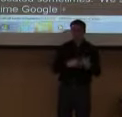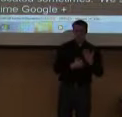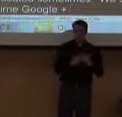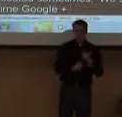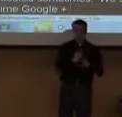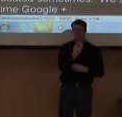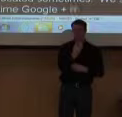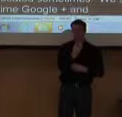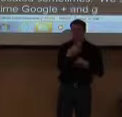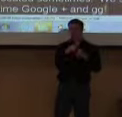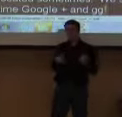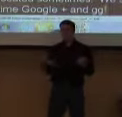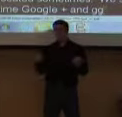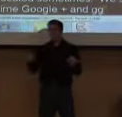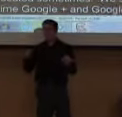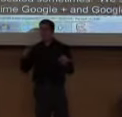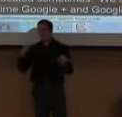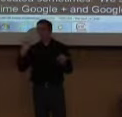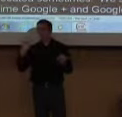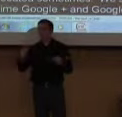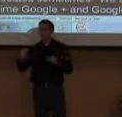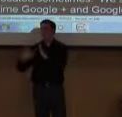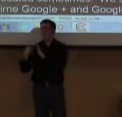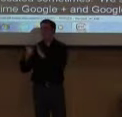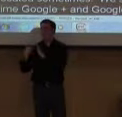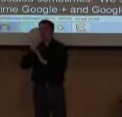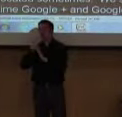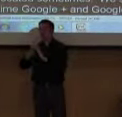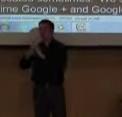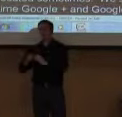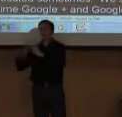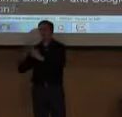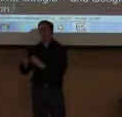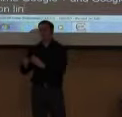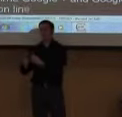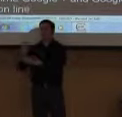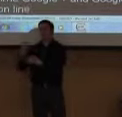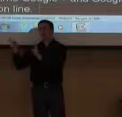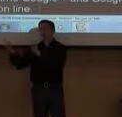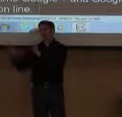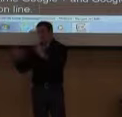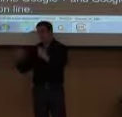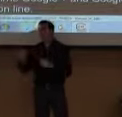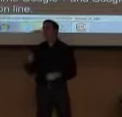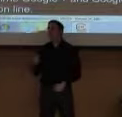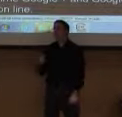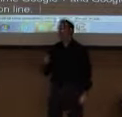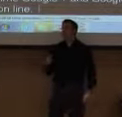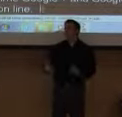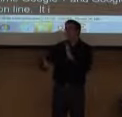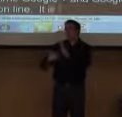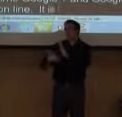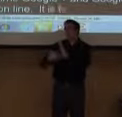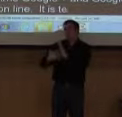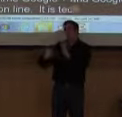growing at the same time that the Google technology was growing and changing. So, you know, it's